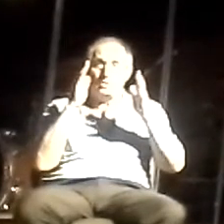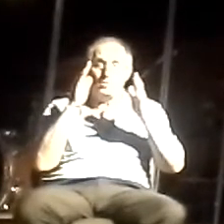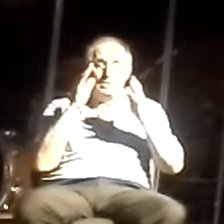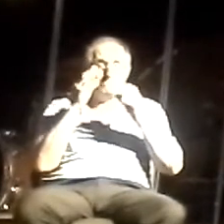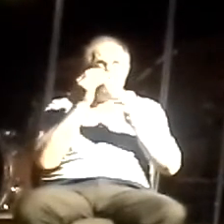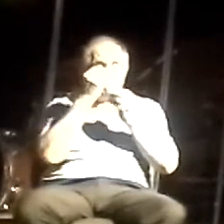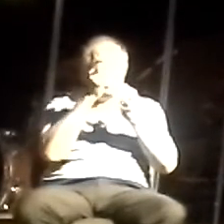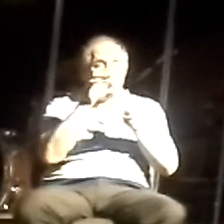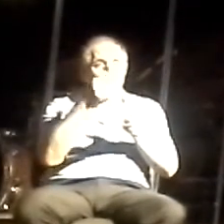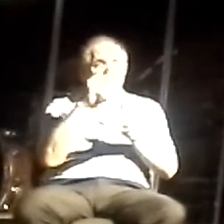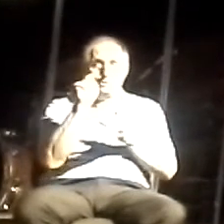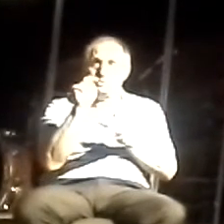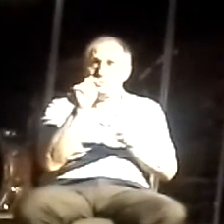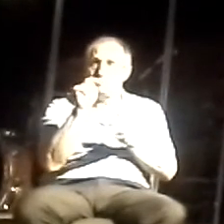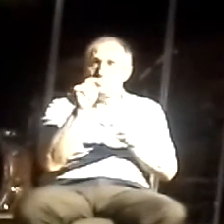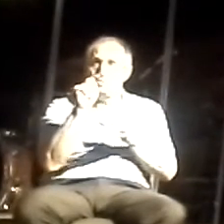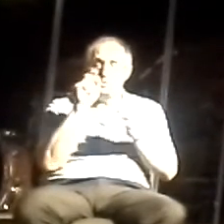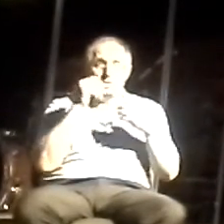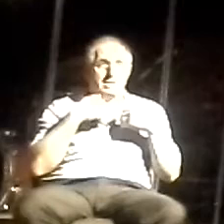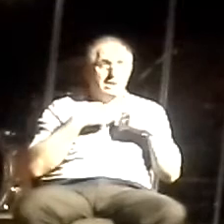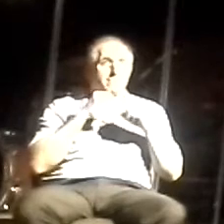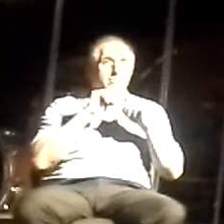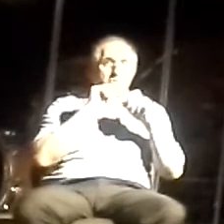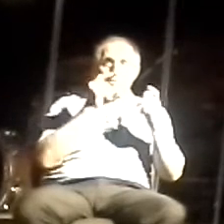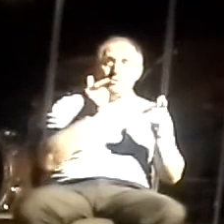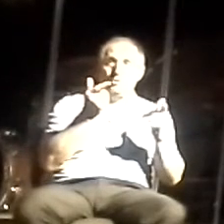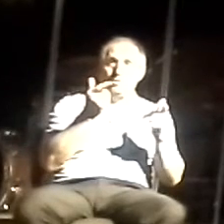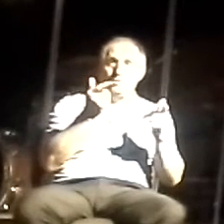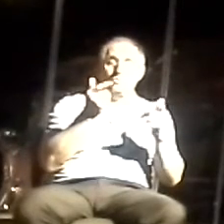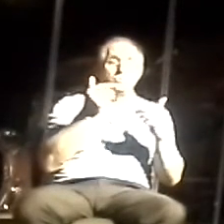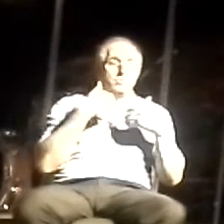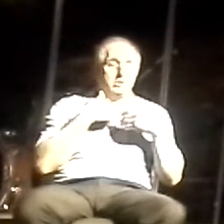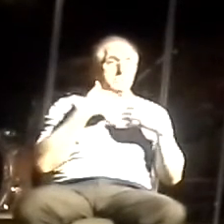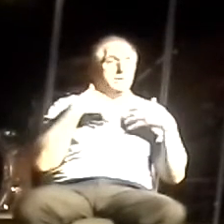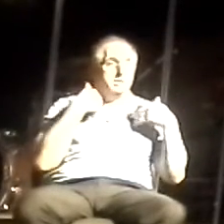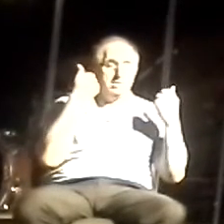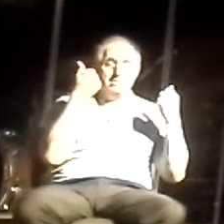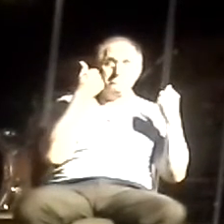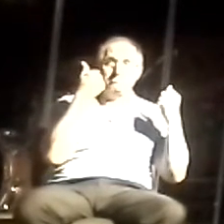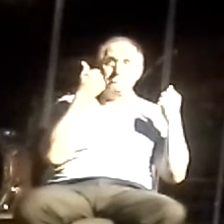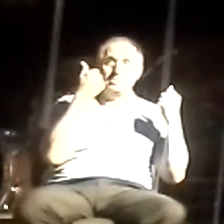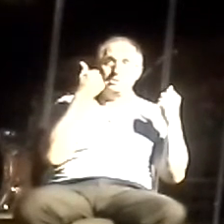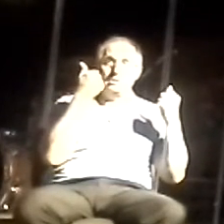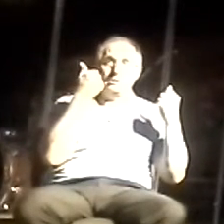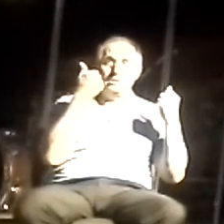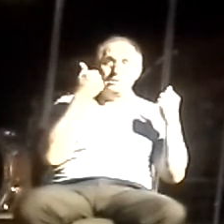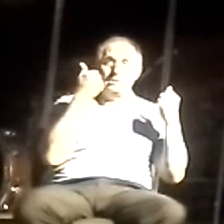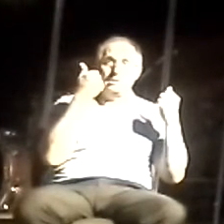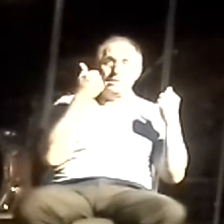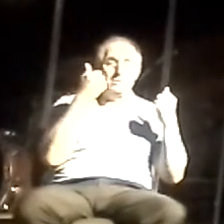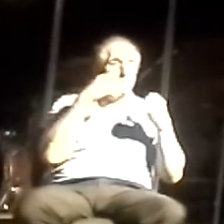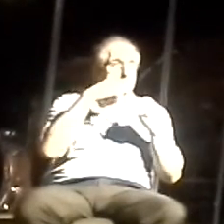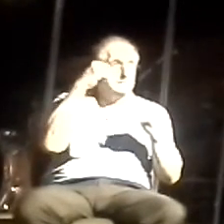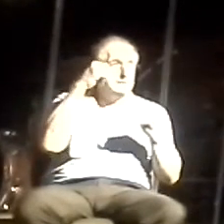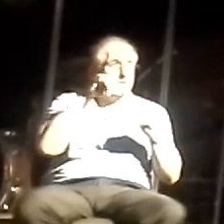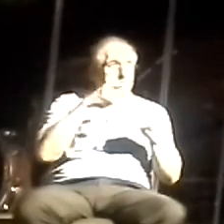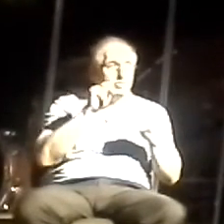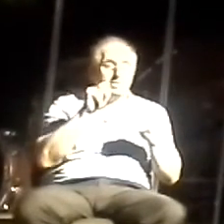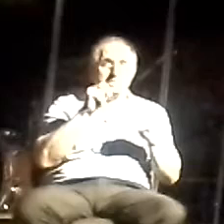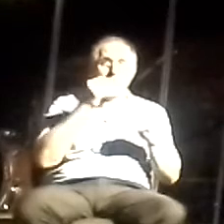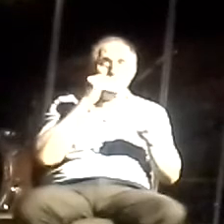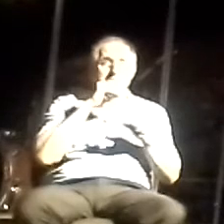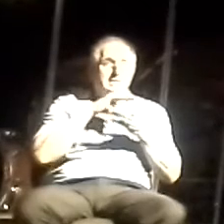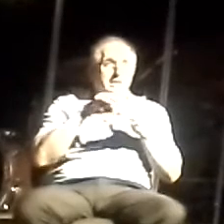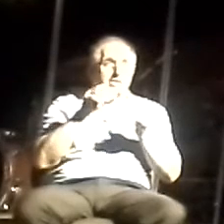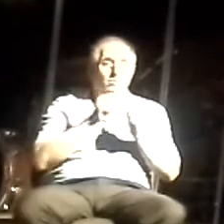gift today. See, you can have it all. You can be young. Man, wear them skinny jeans and eat cake with whole milk.